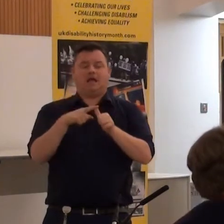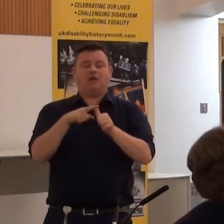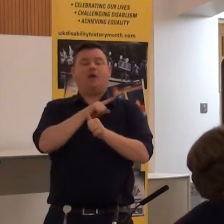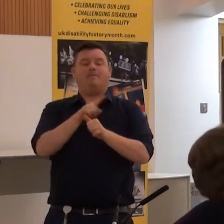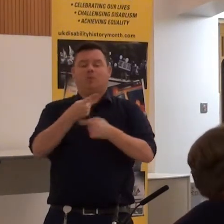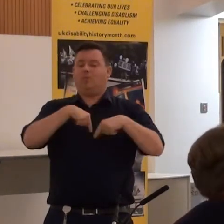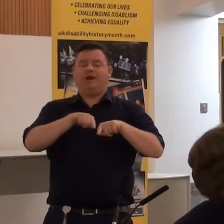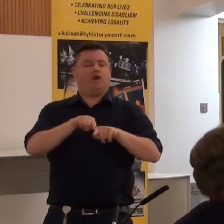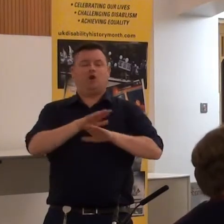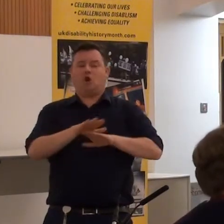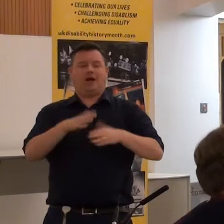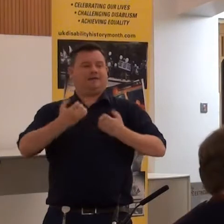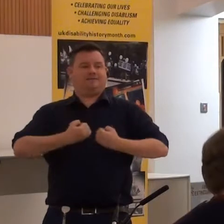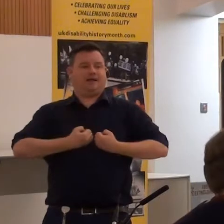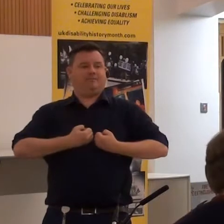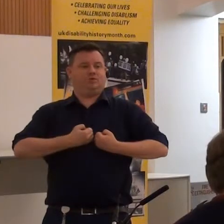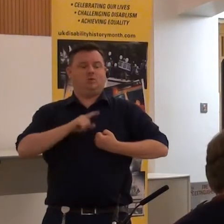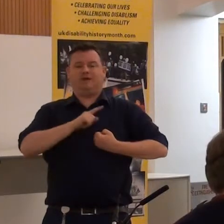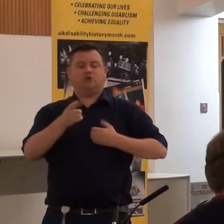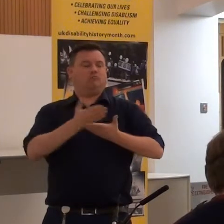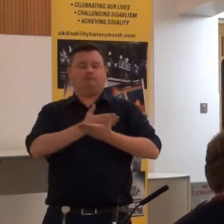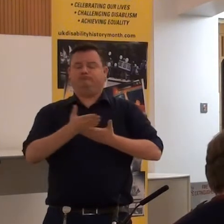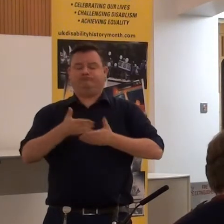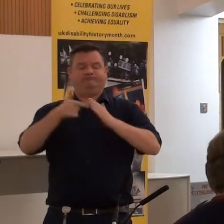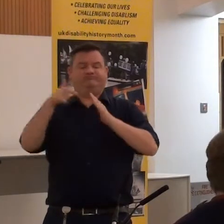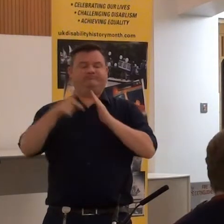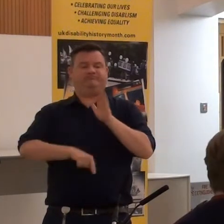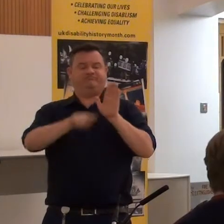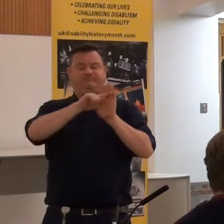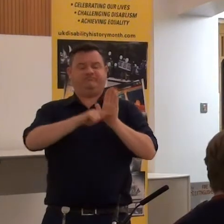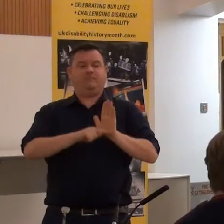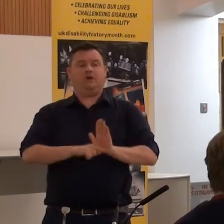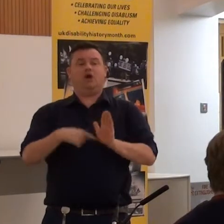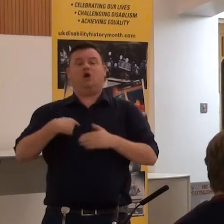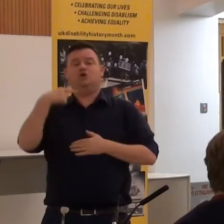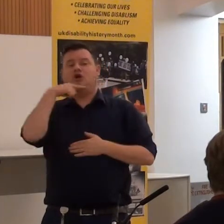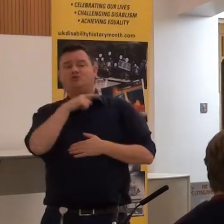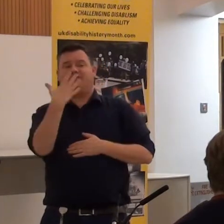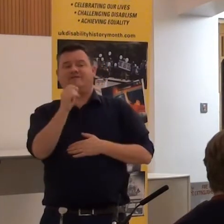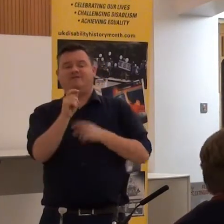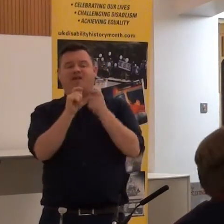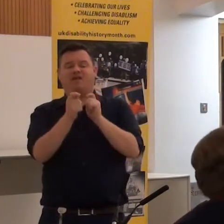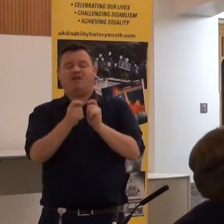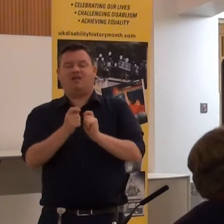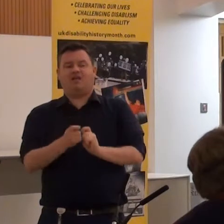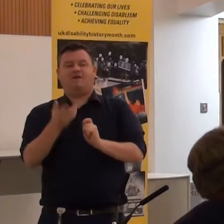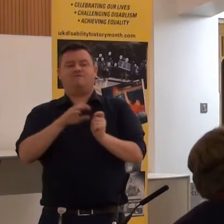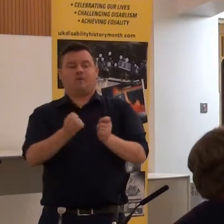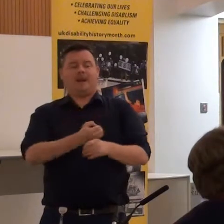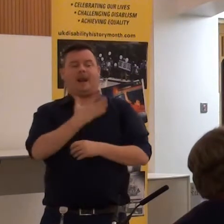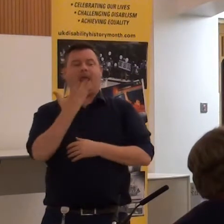because it wasn't comprehensive civil rights legislation. It took 150 amendments from the Labour government to get anywhere near that, and we still